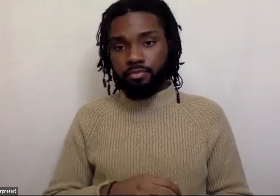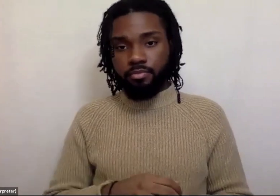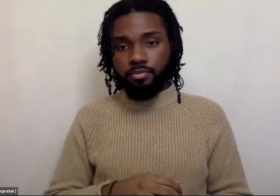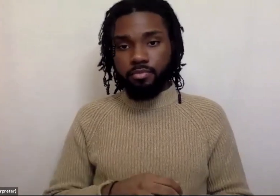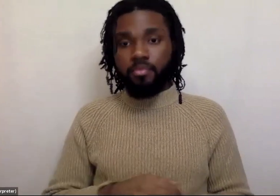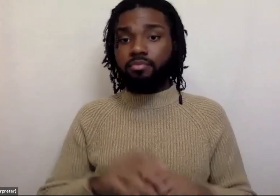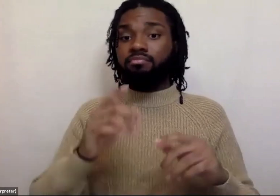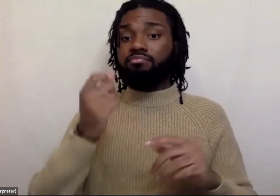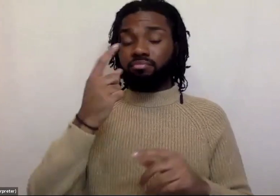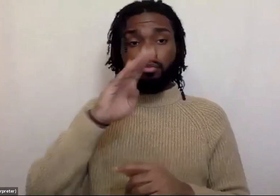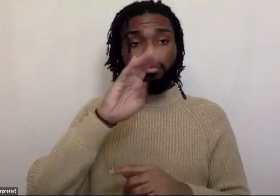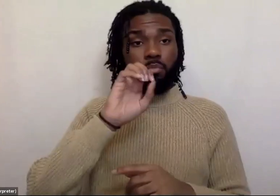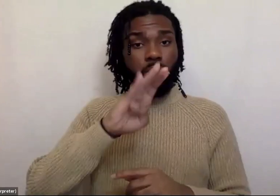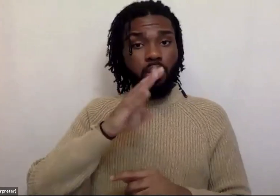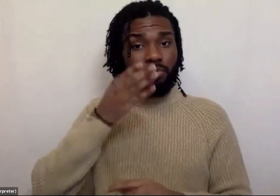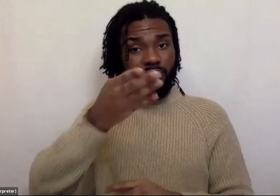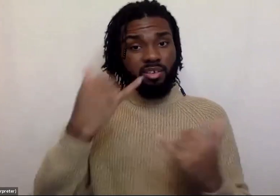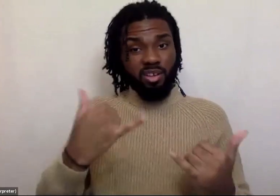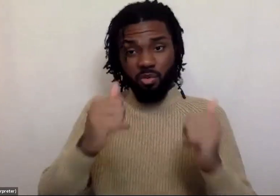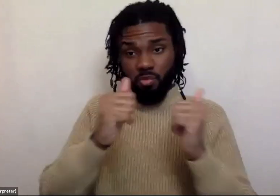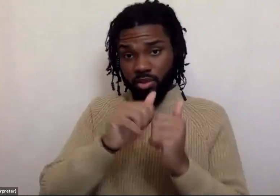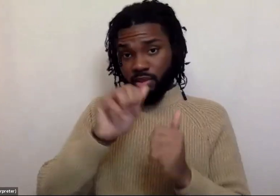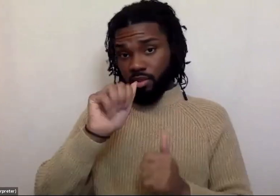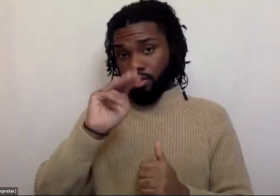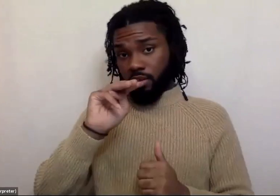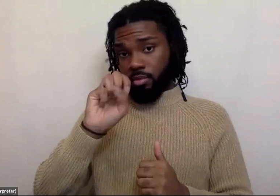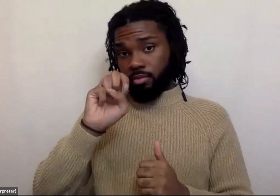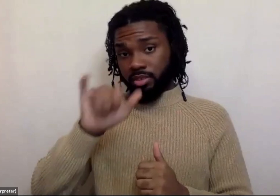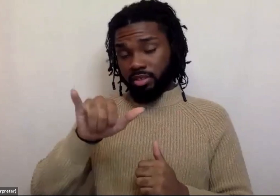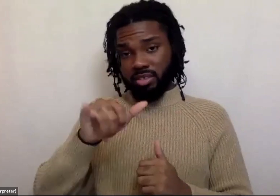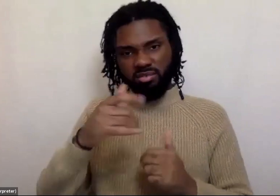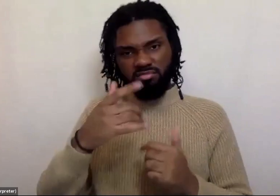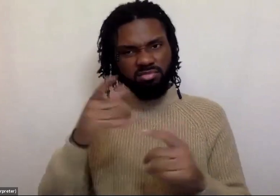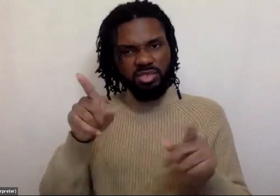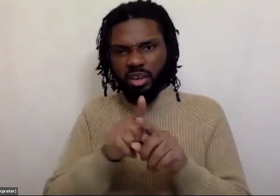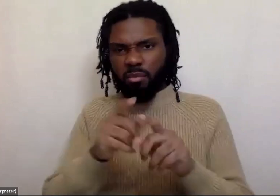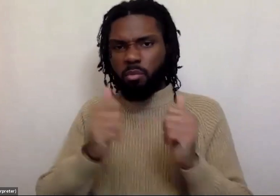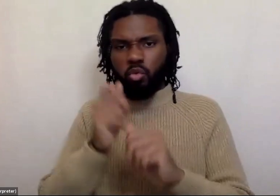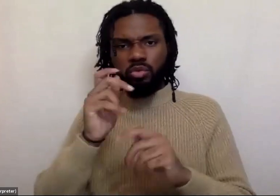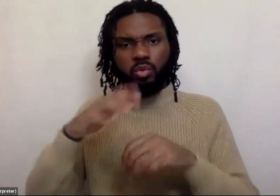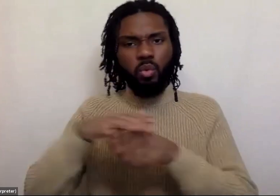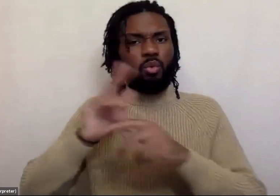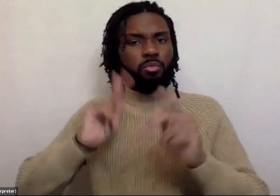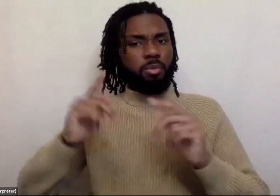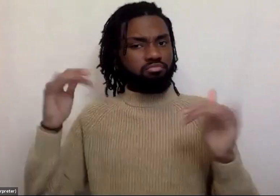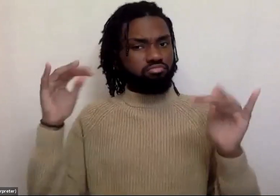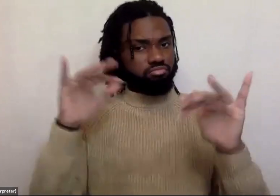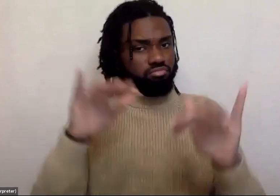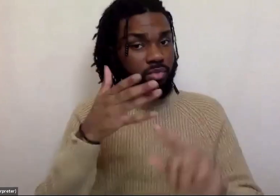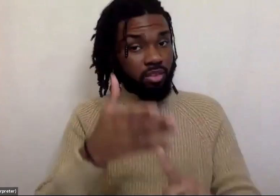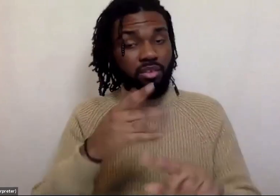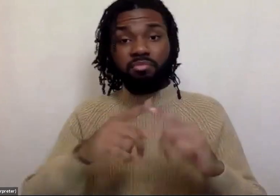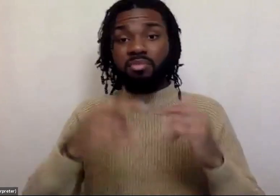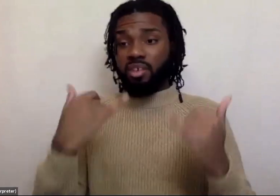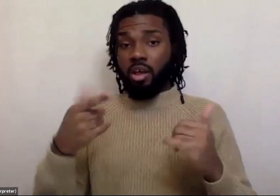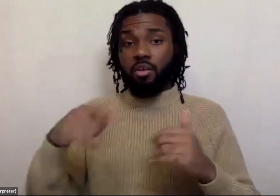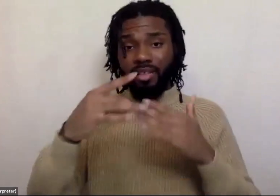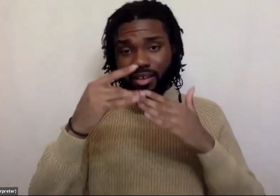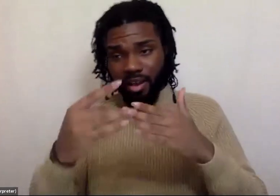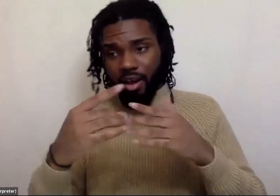Bob is sitting there with Amzie, who is, as most of the local people were doing for us, they are guiding and guarding